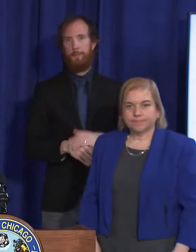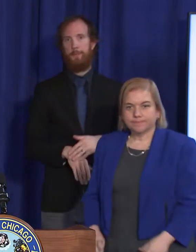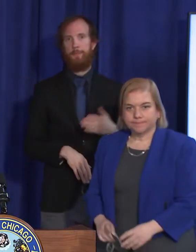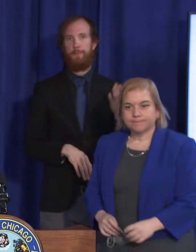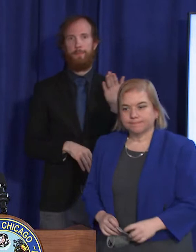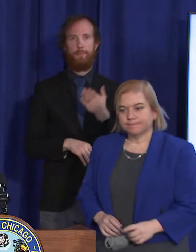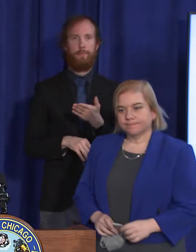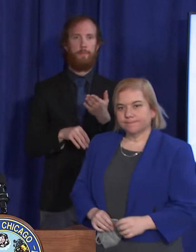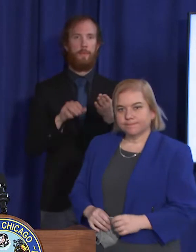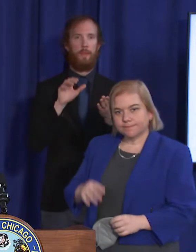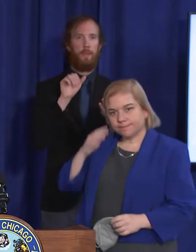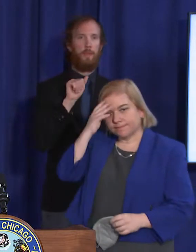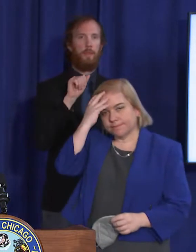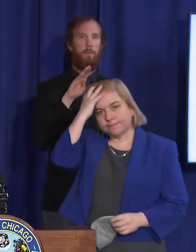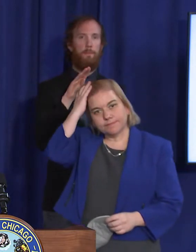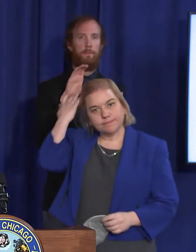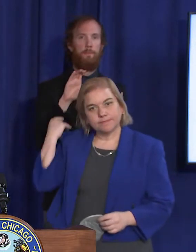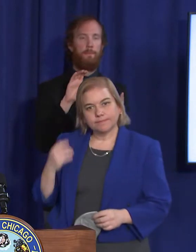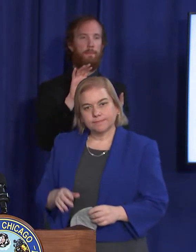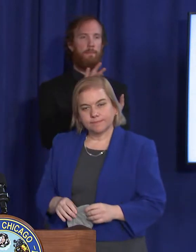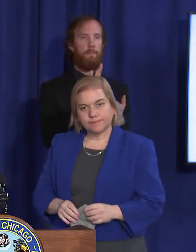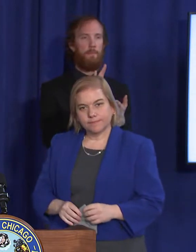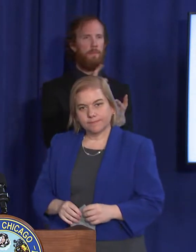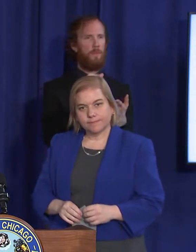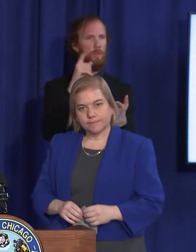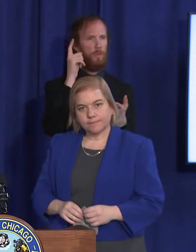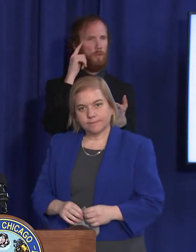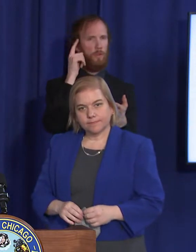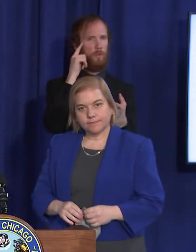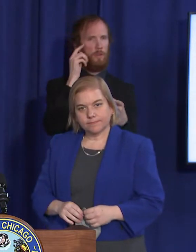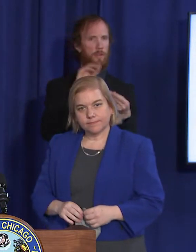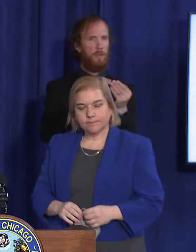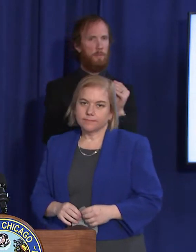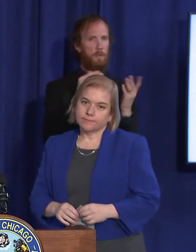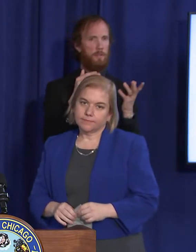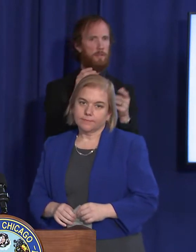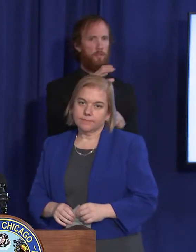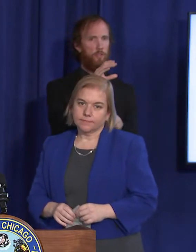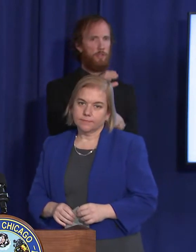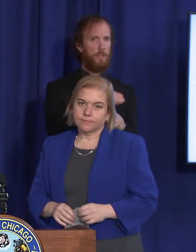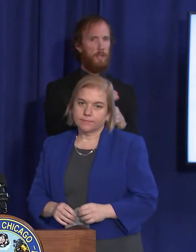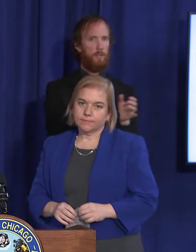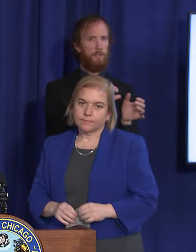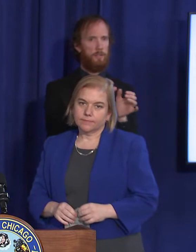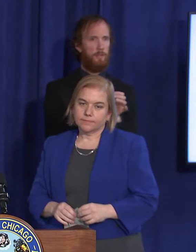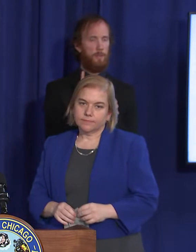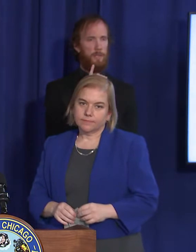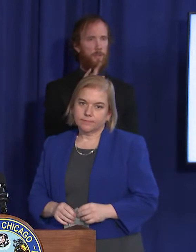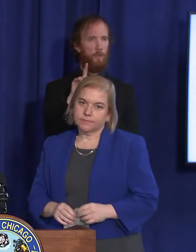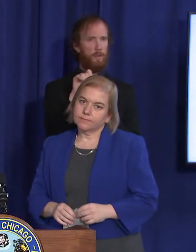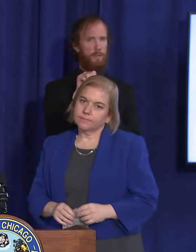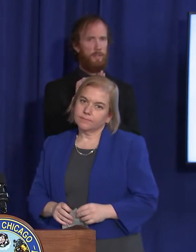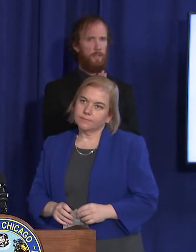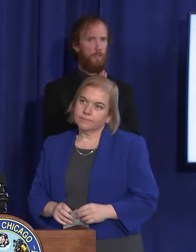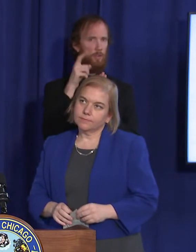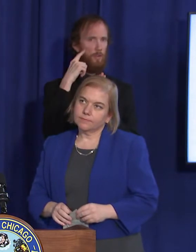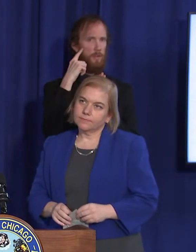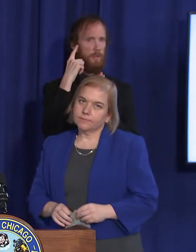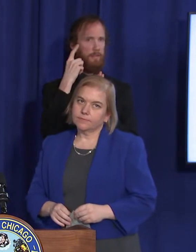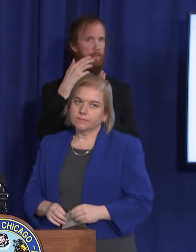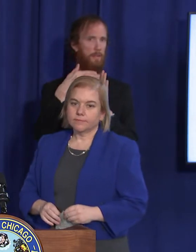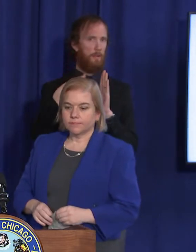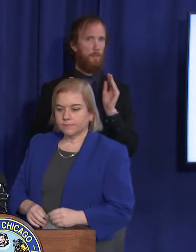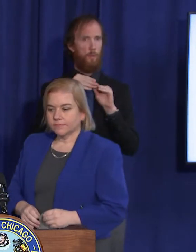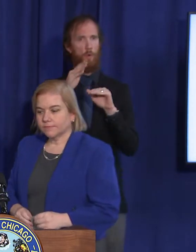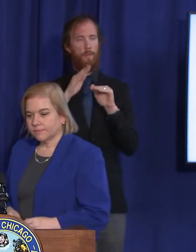Schulte with ABC7. Do you believe that the case numbers in Chicago and maybe in the state are much higher than what's being reported